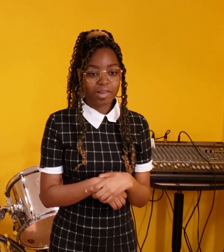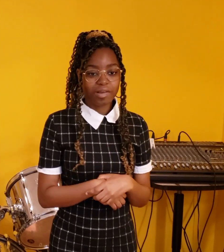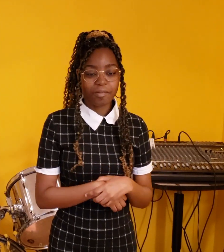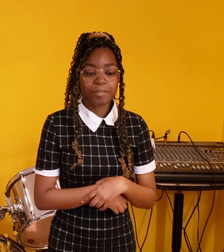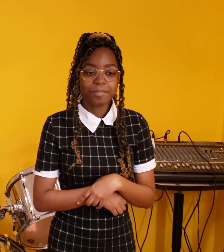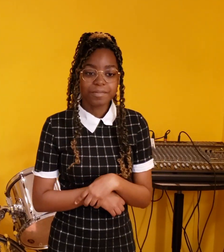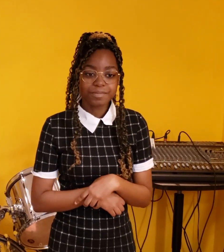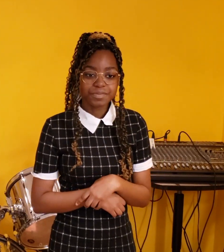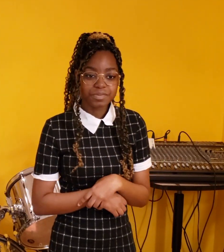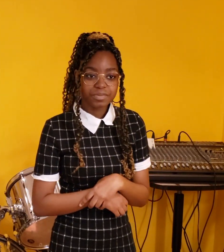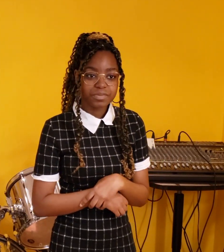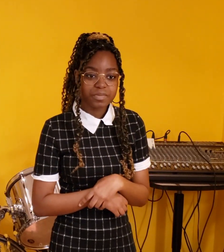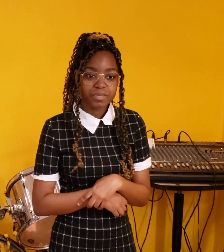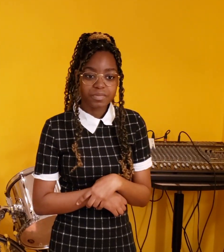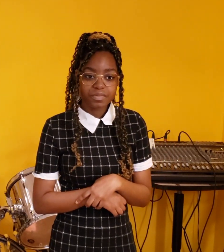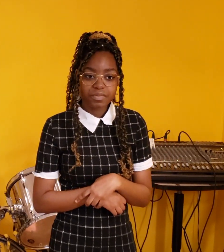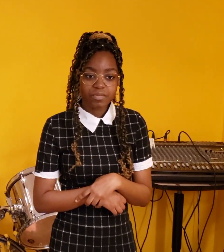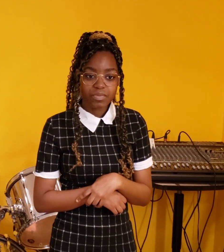to here?